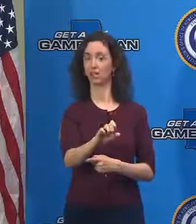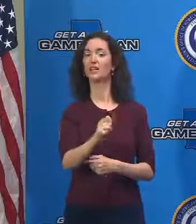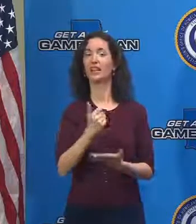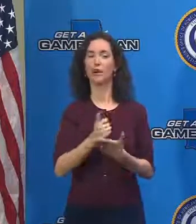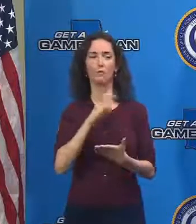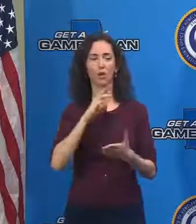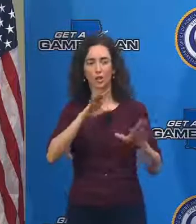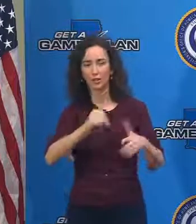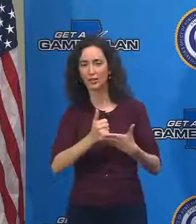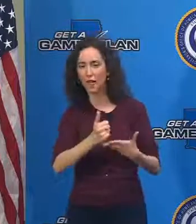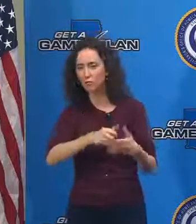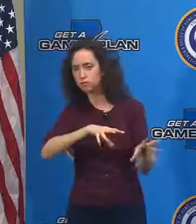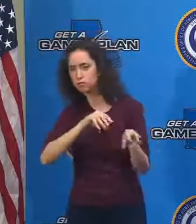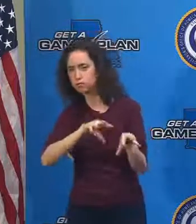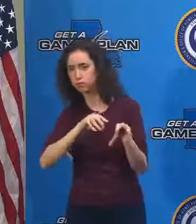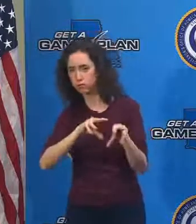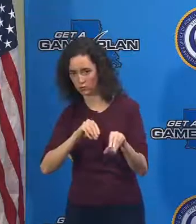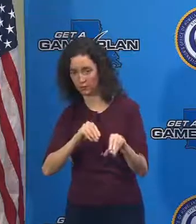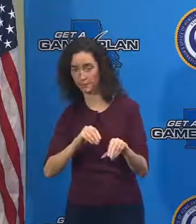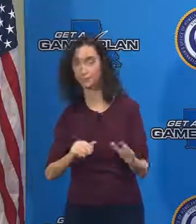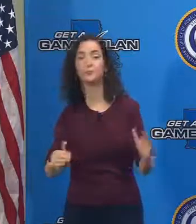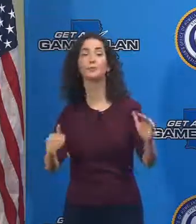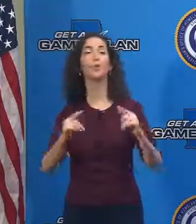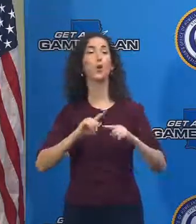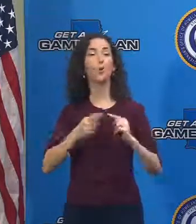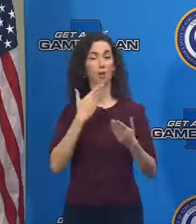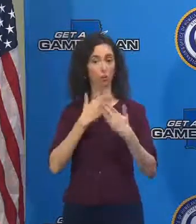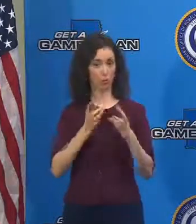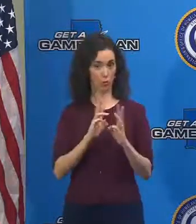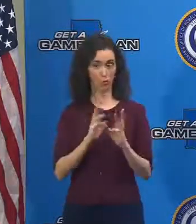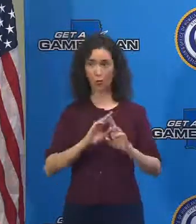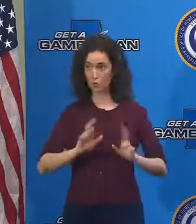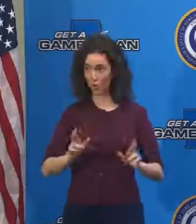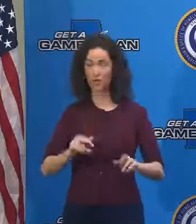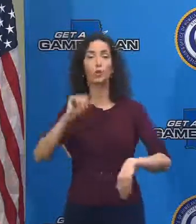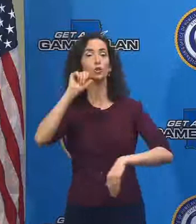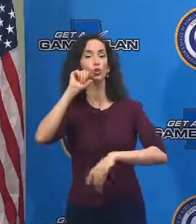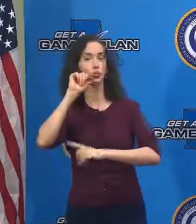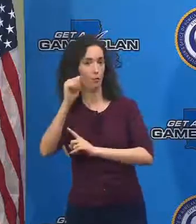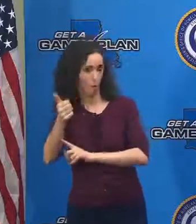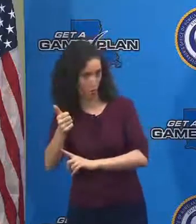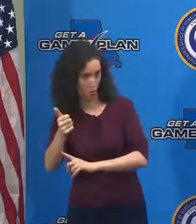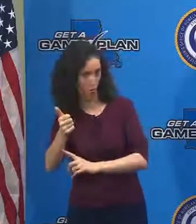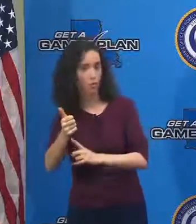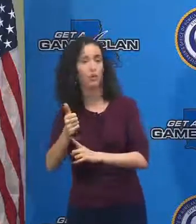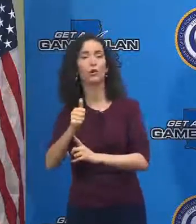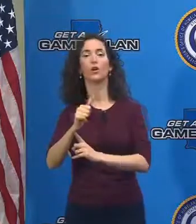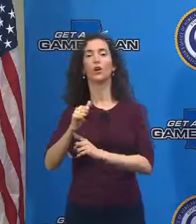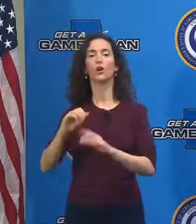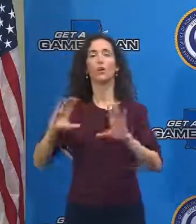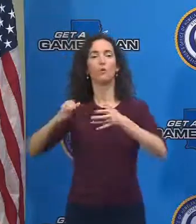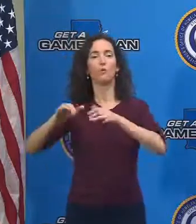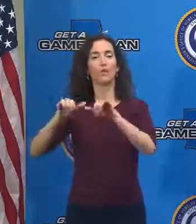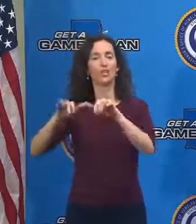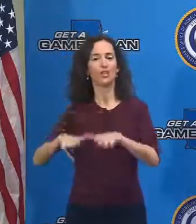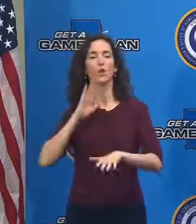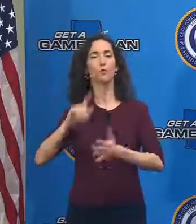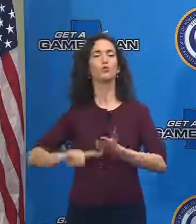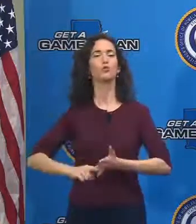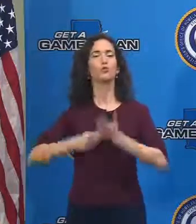Weather permitting, the Corps of Engineers will begin their first blue roof installations tomorrow. As of now,